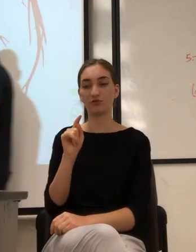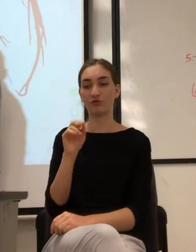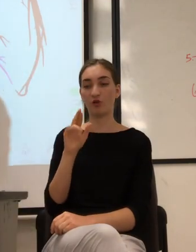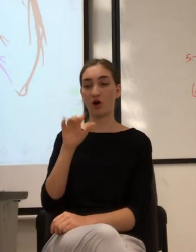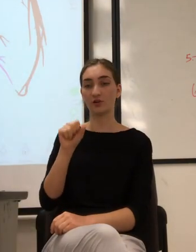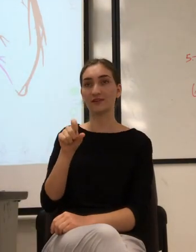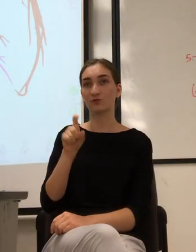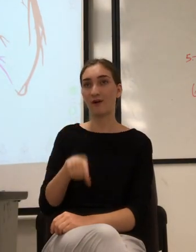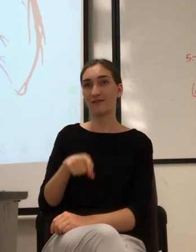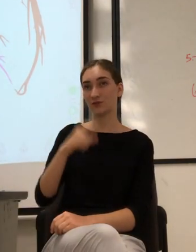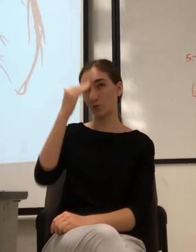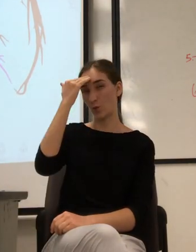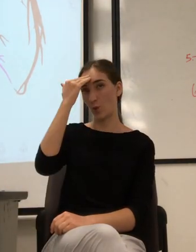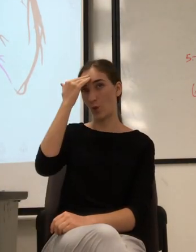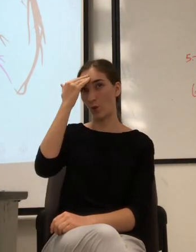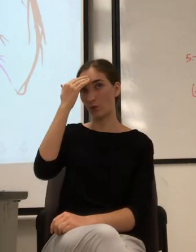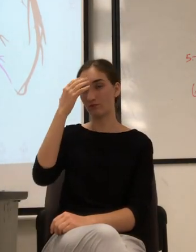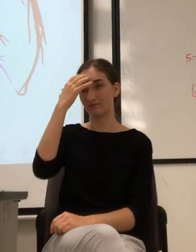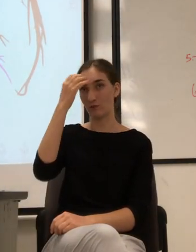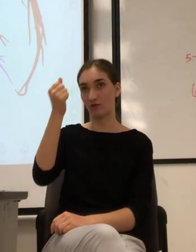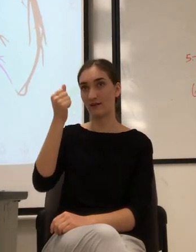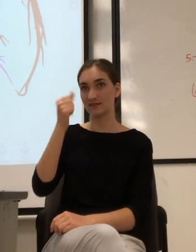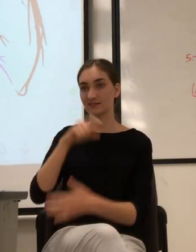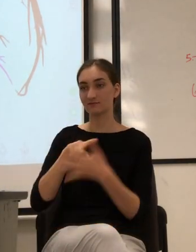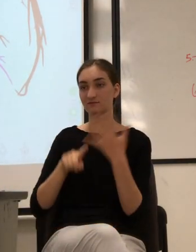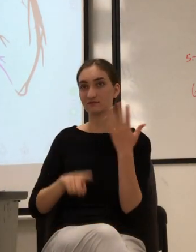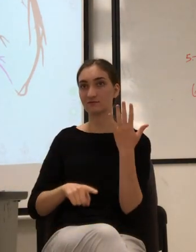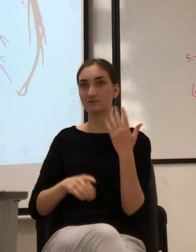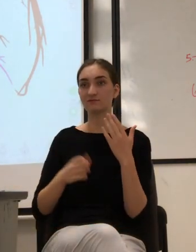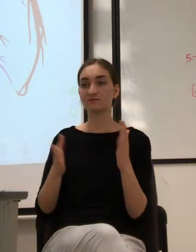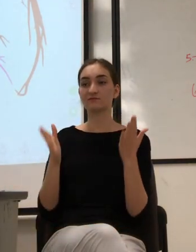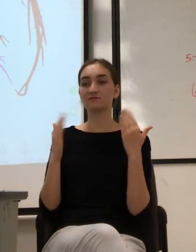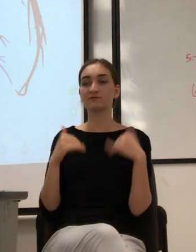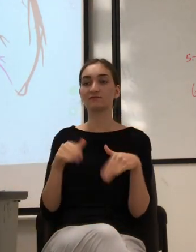know. Let's talk about the veins.